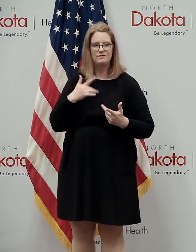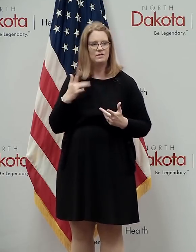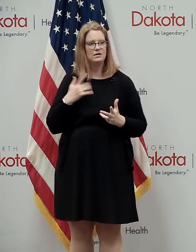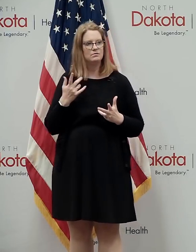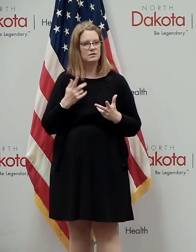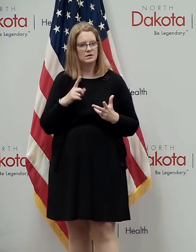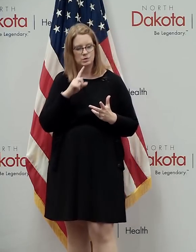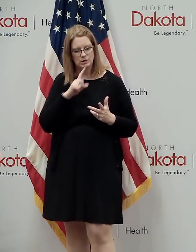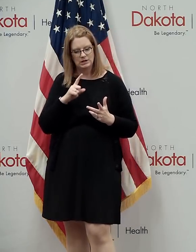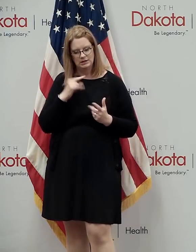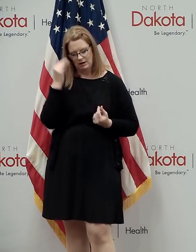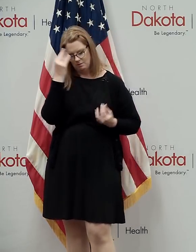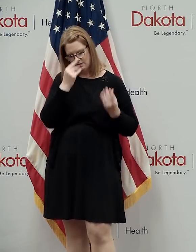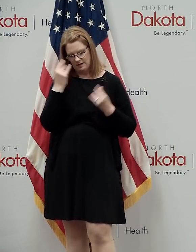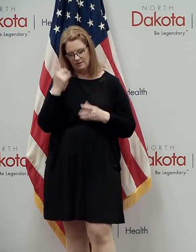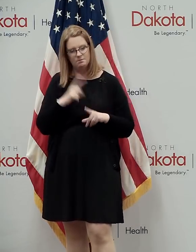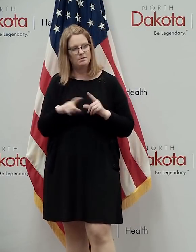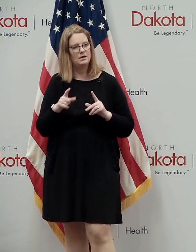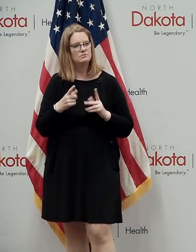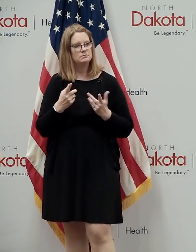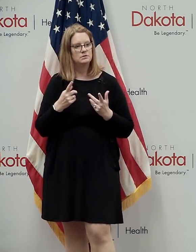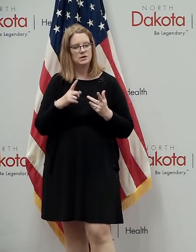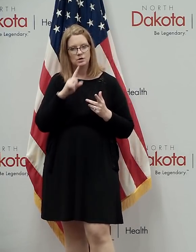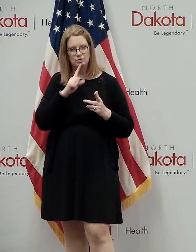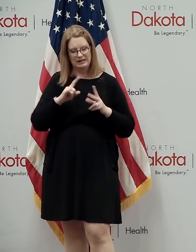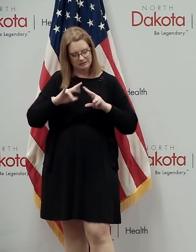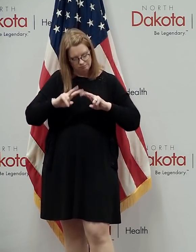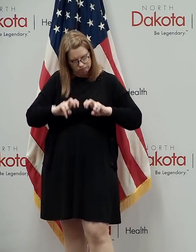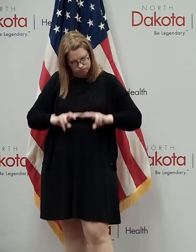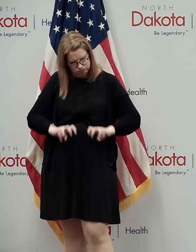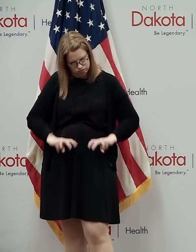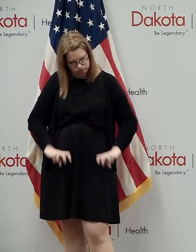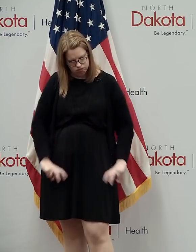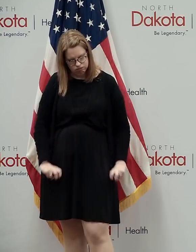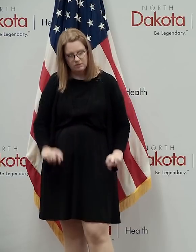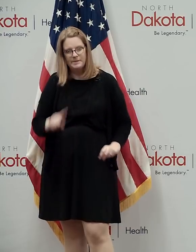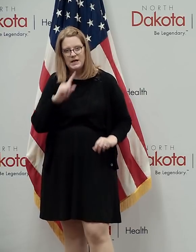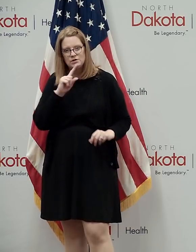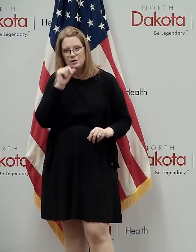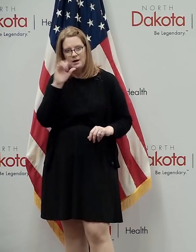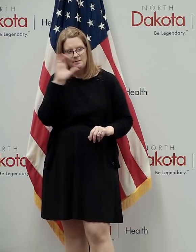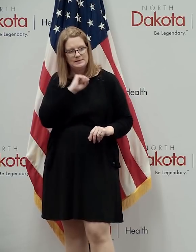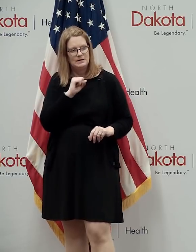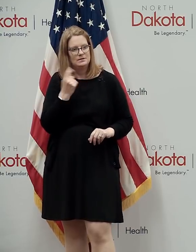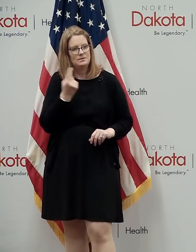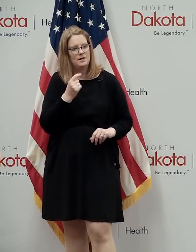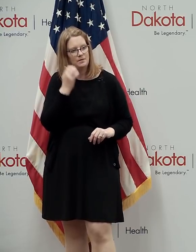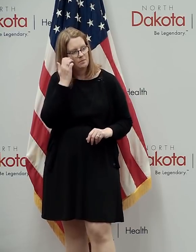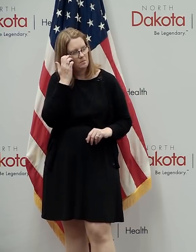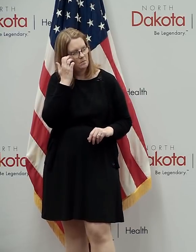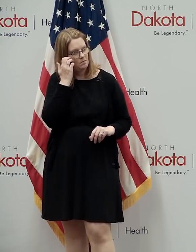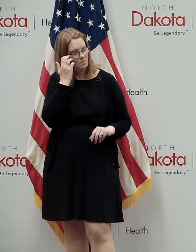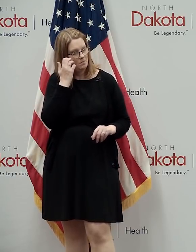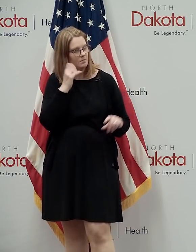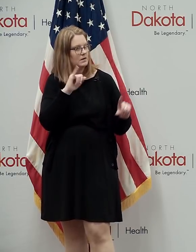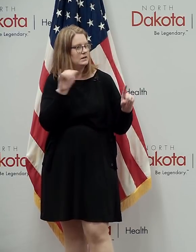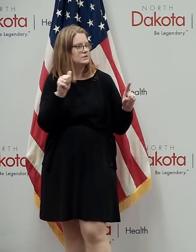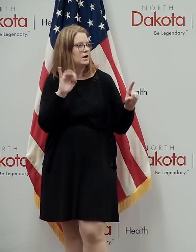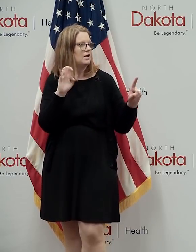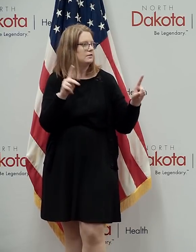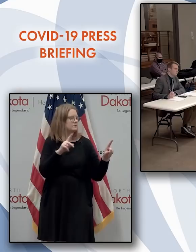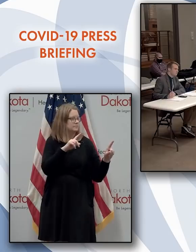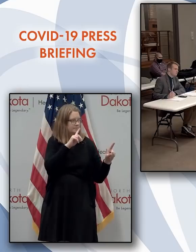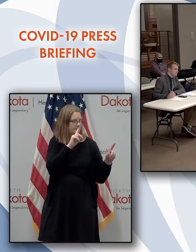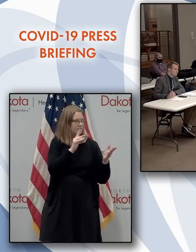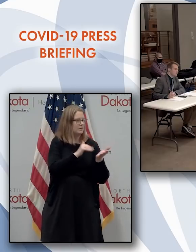appropriate way of how we're thinking about it. But operationally, we do drill down, Jeremy, and make sure we're not missing anything. Jack? Question